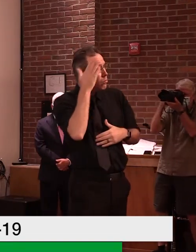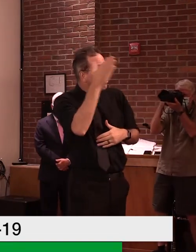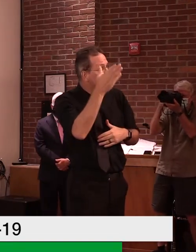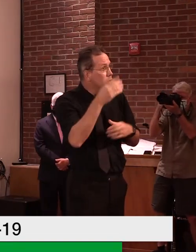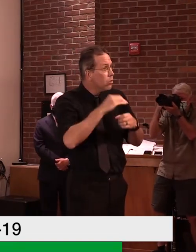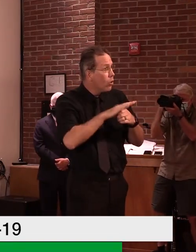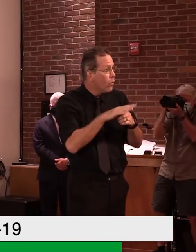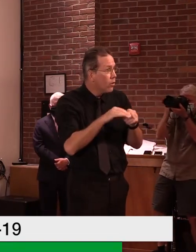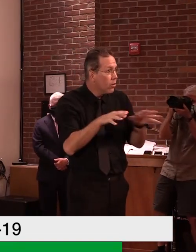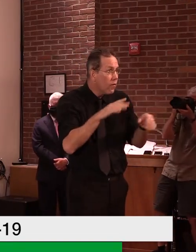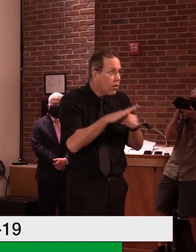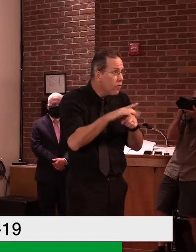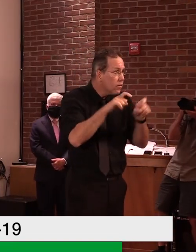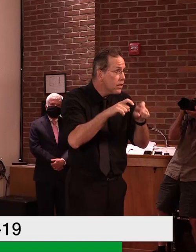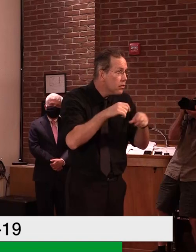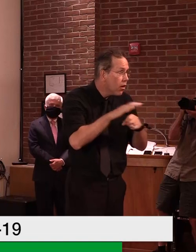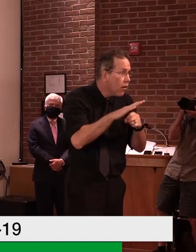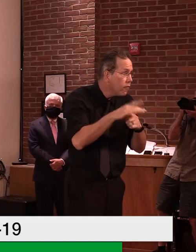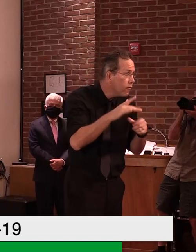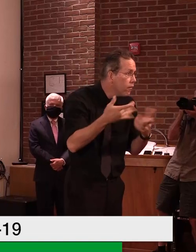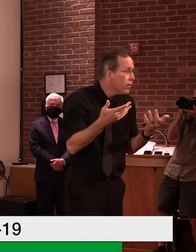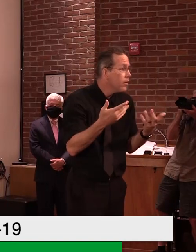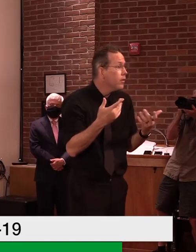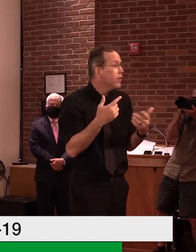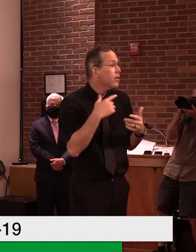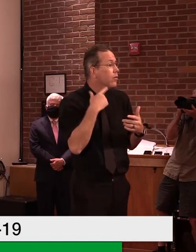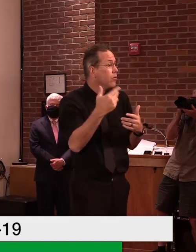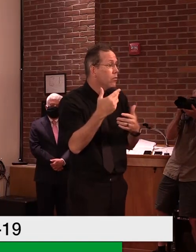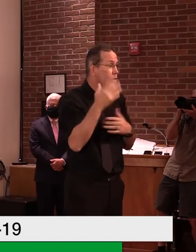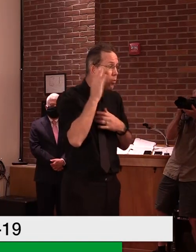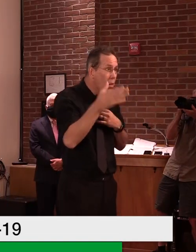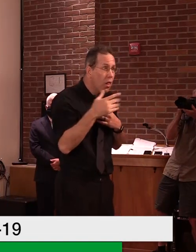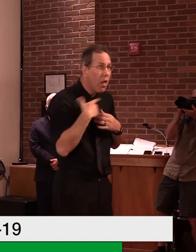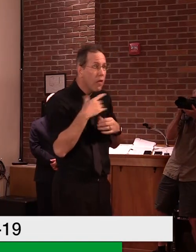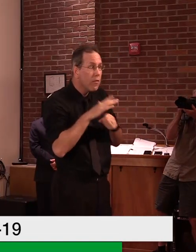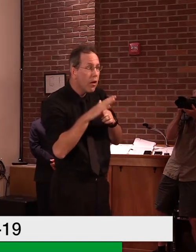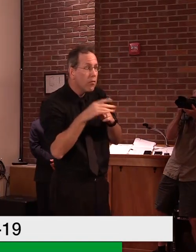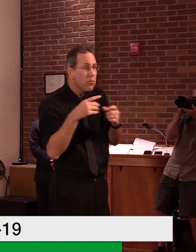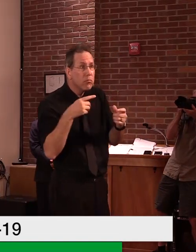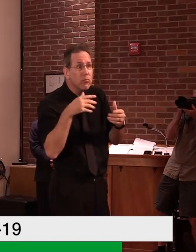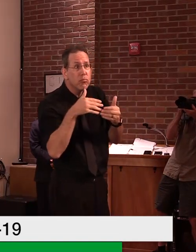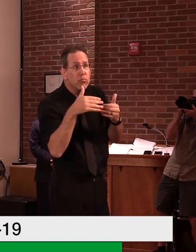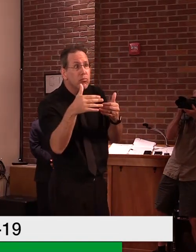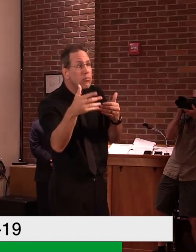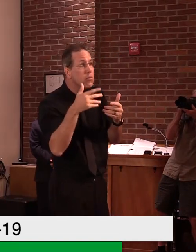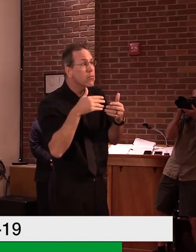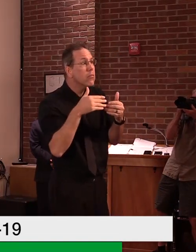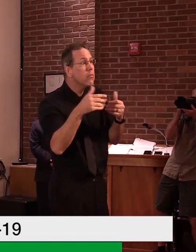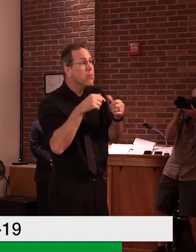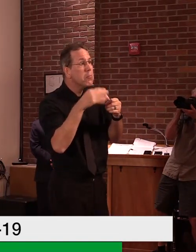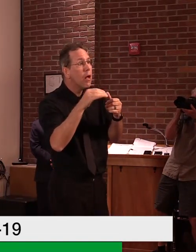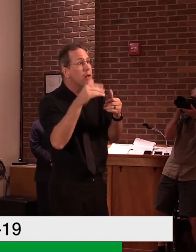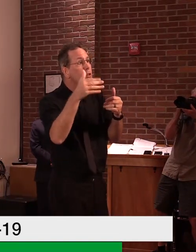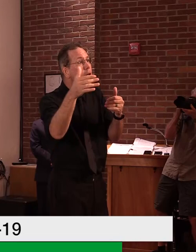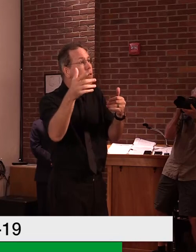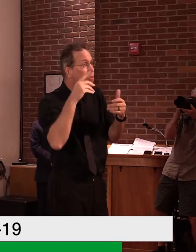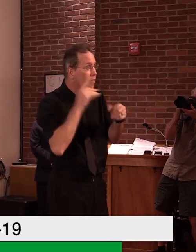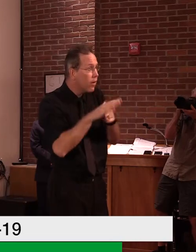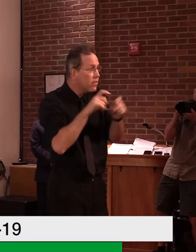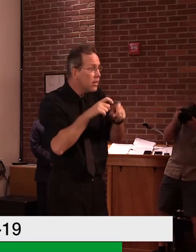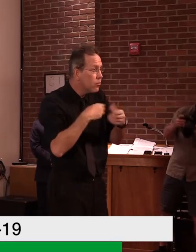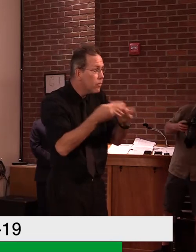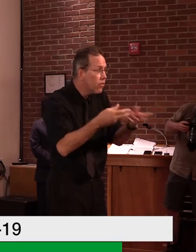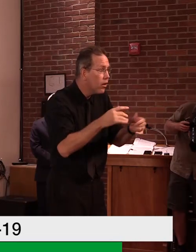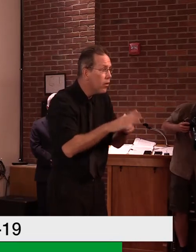the components that I've laboriously laid out in the past, from collecting a specimen to actually processing it in the lab and